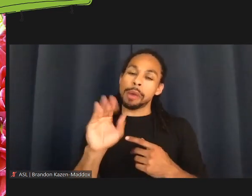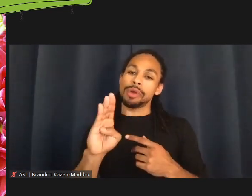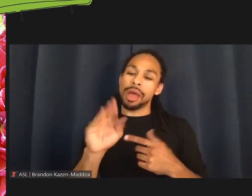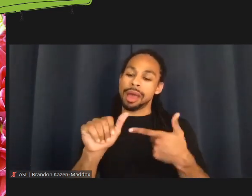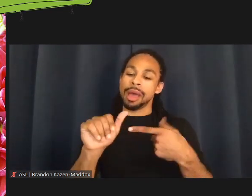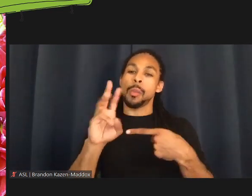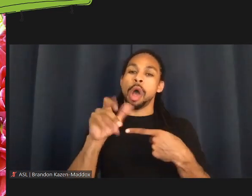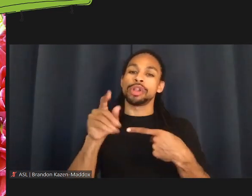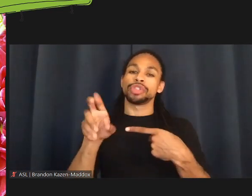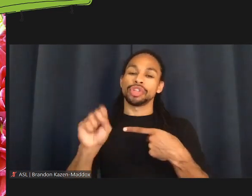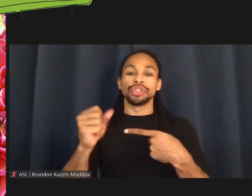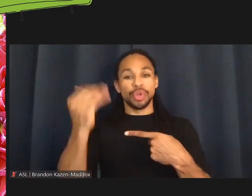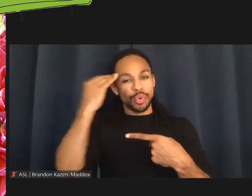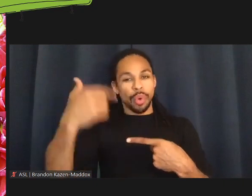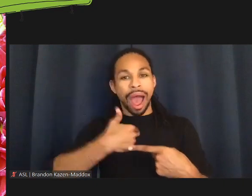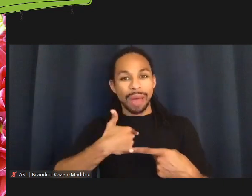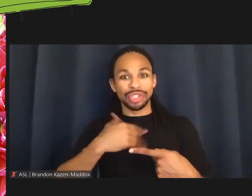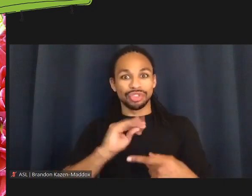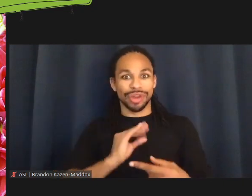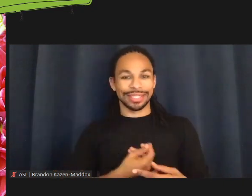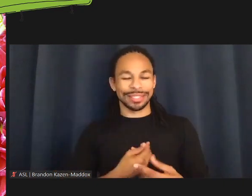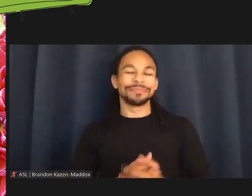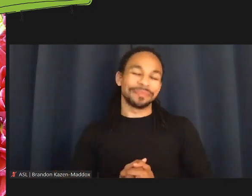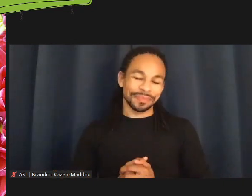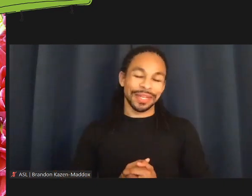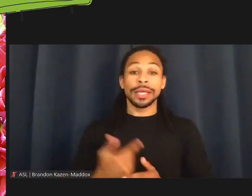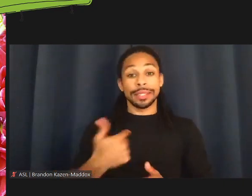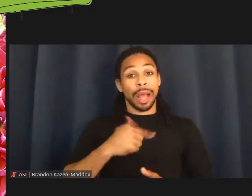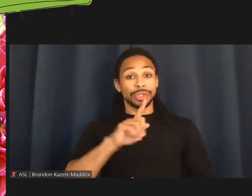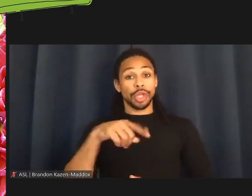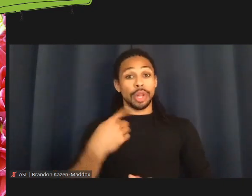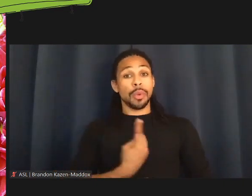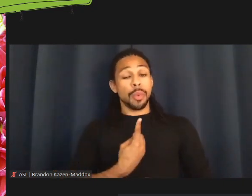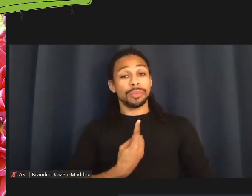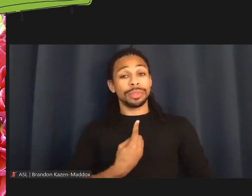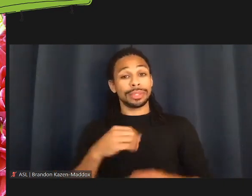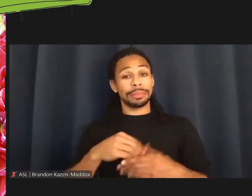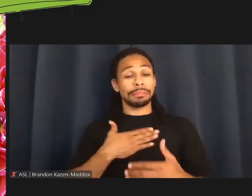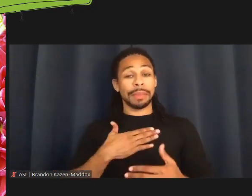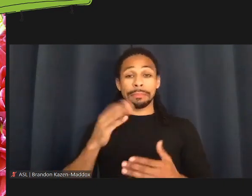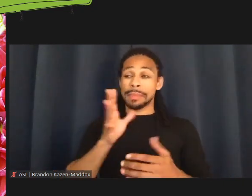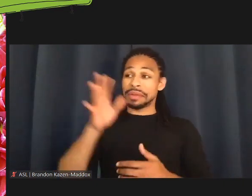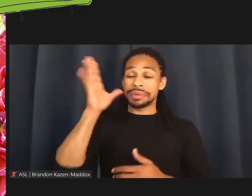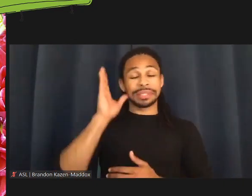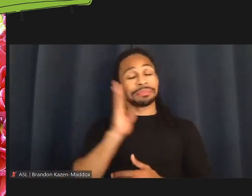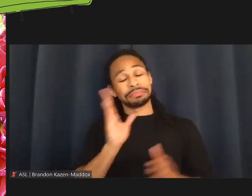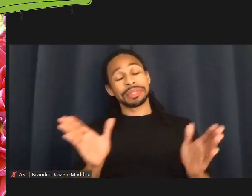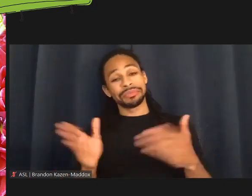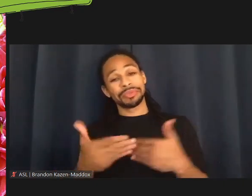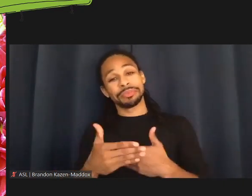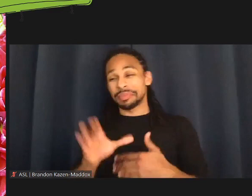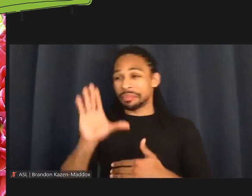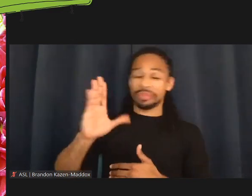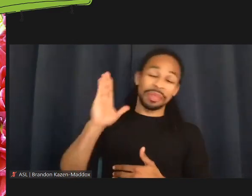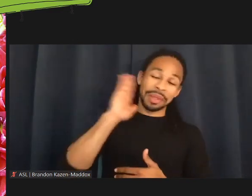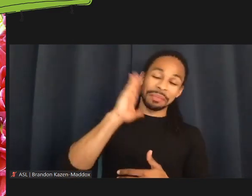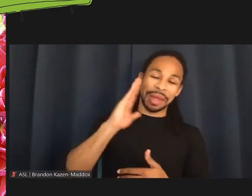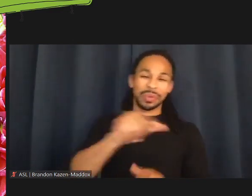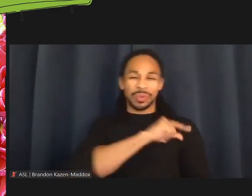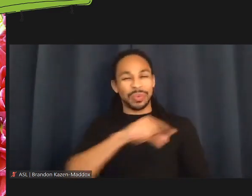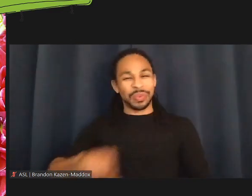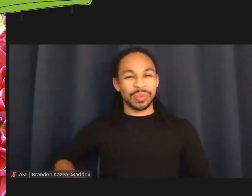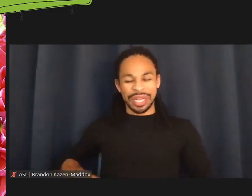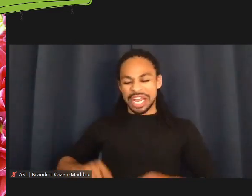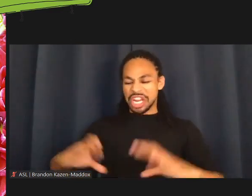Trans. I was alone in my parents' bedroom. Their bed was queen-sized with snow-white